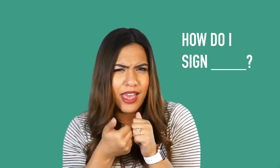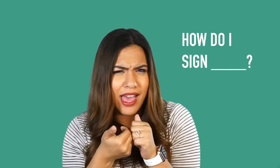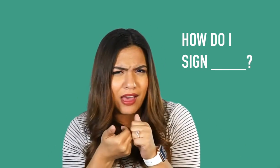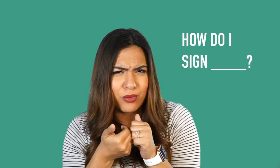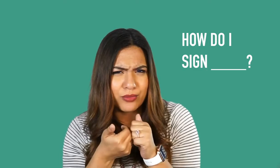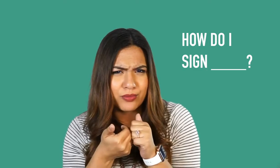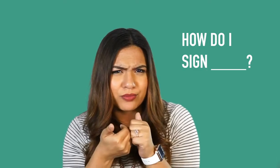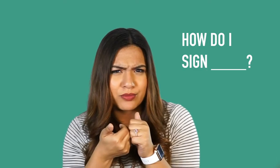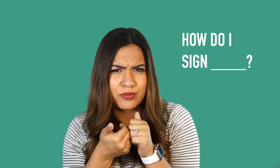how.